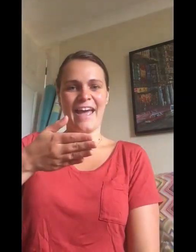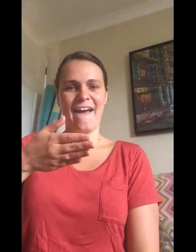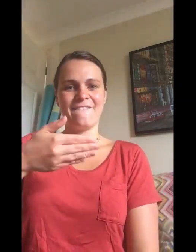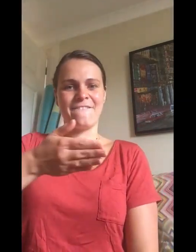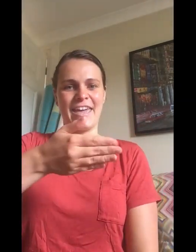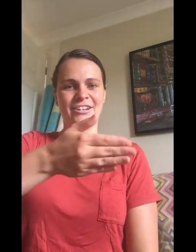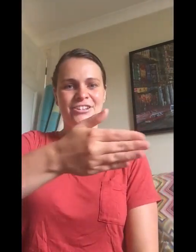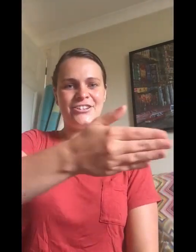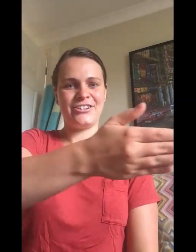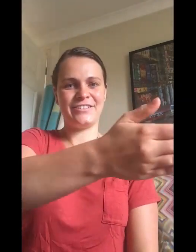Fish.